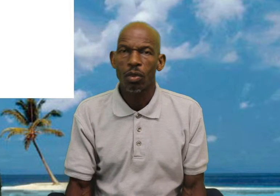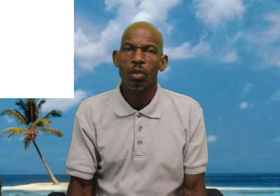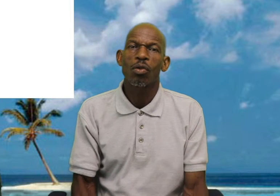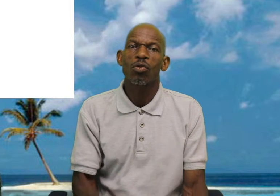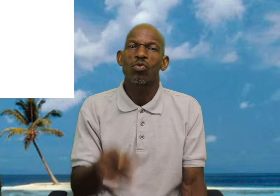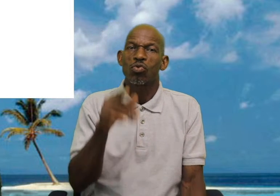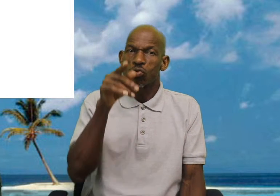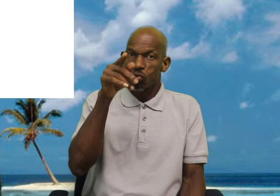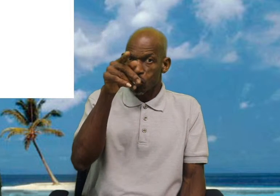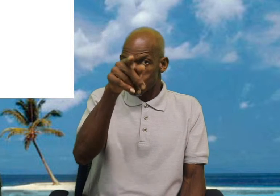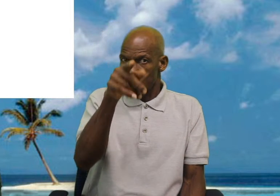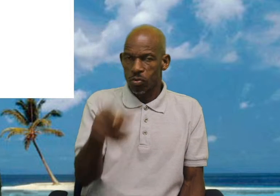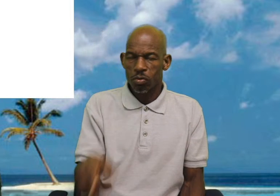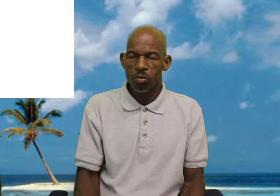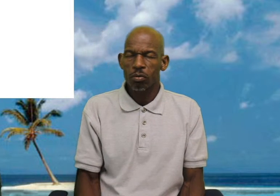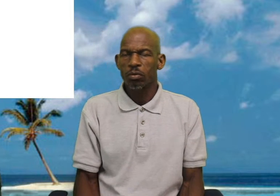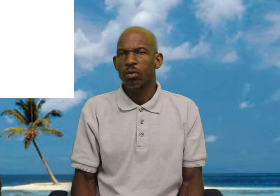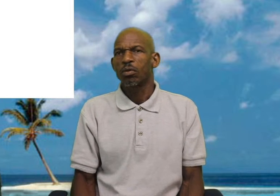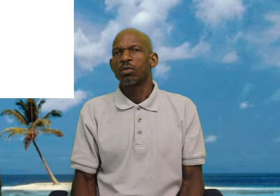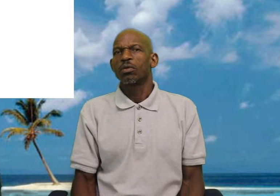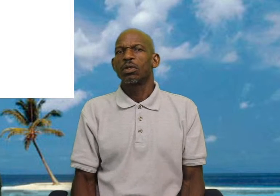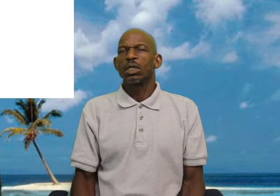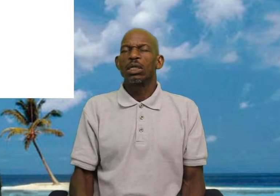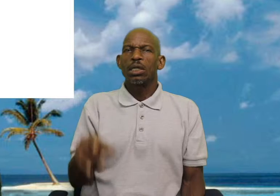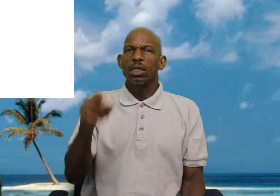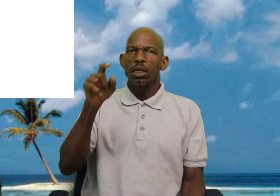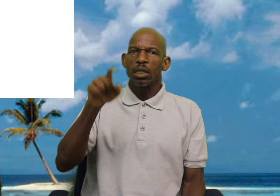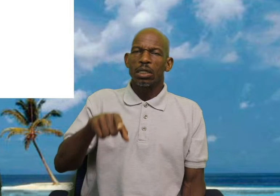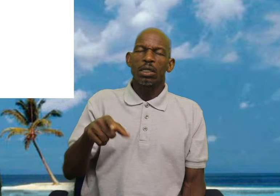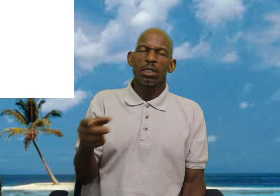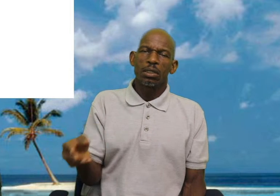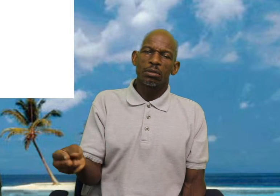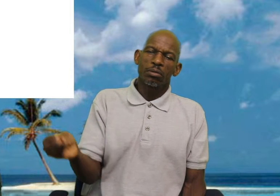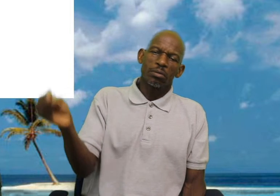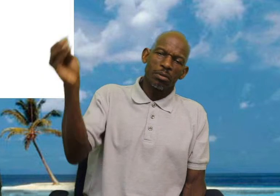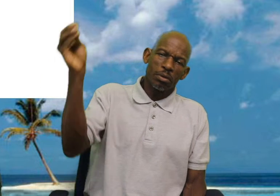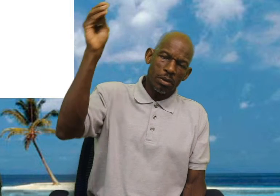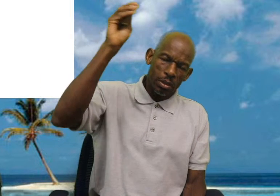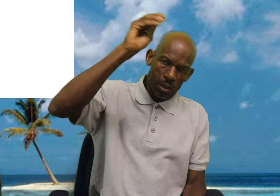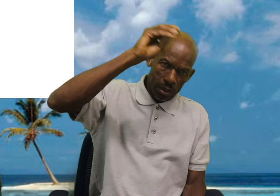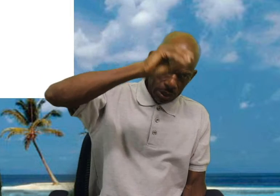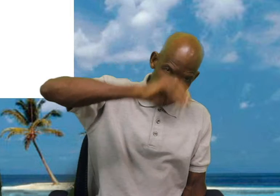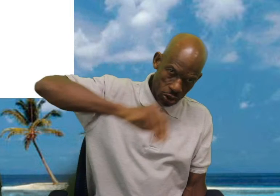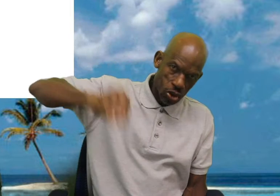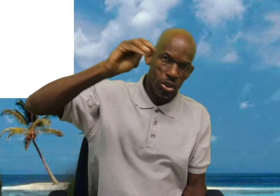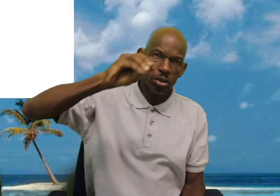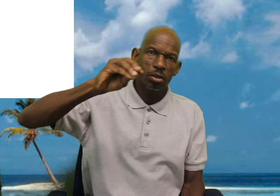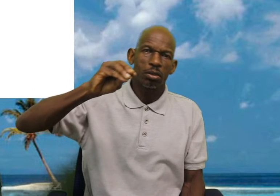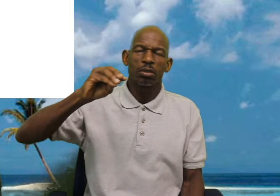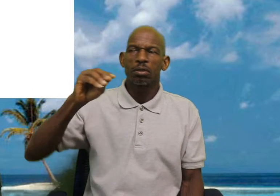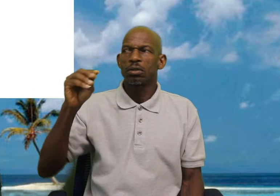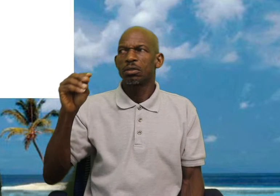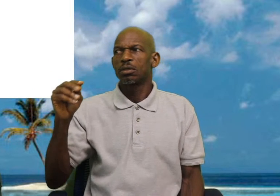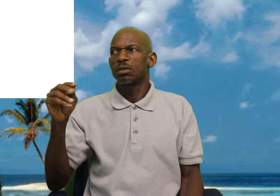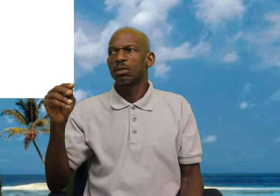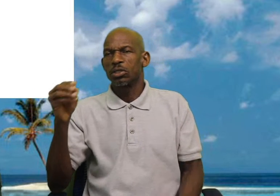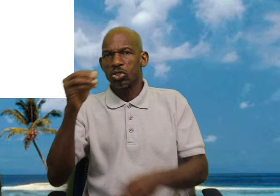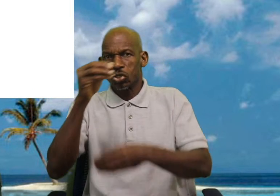you found your sentence, it might give you the answer. So instead of he, you're going to put